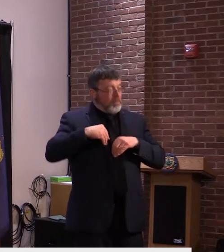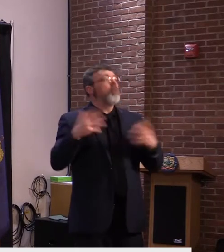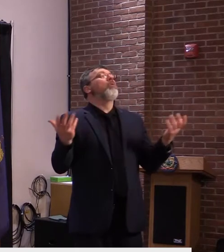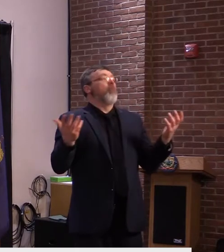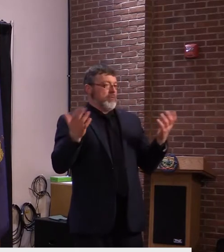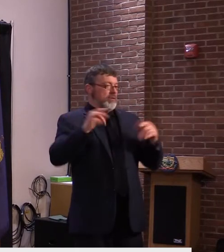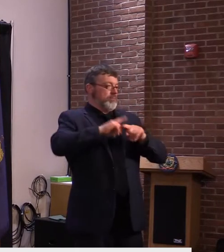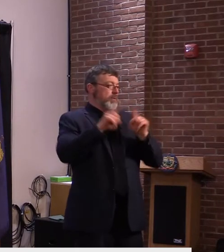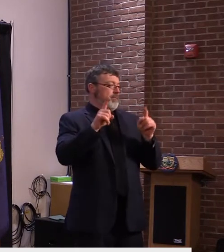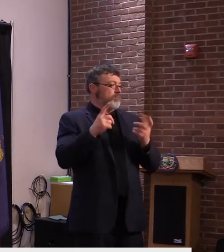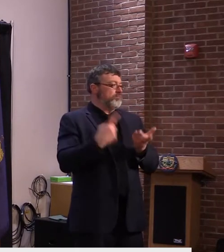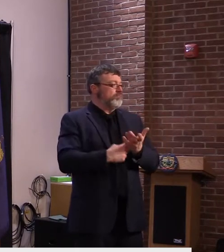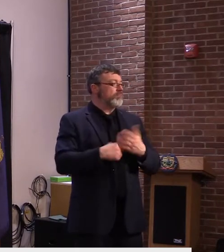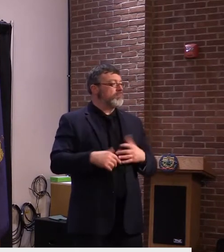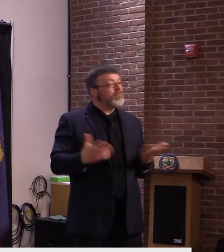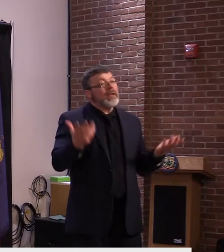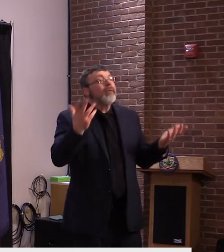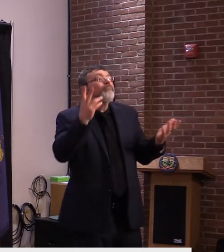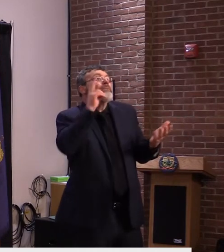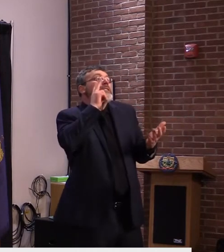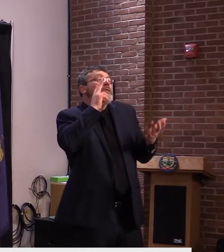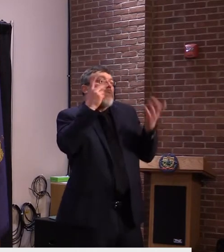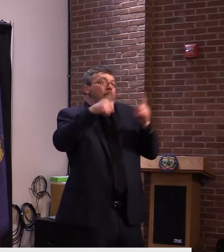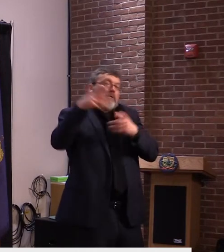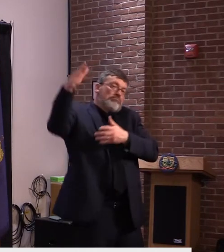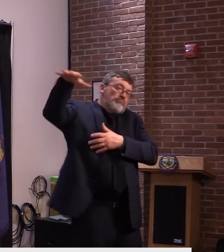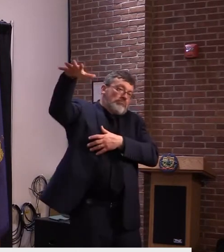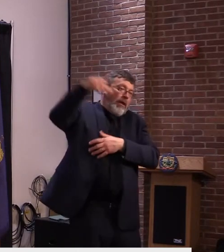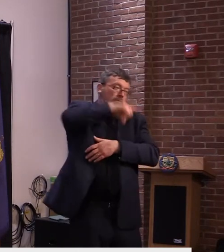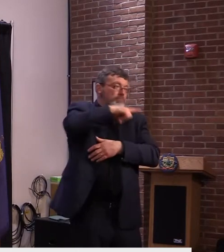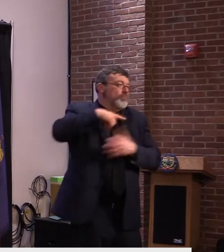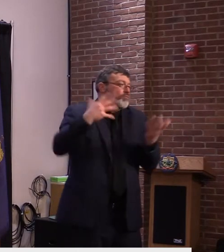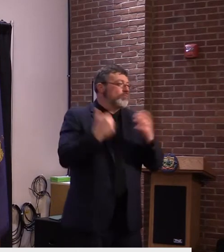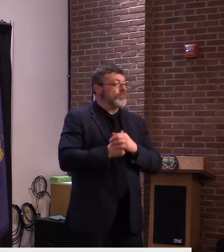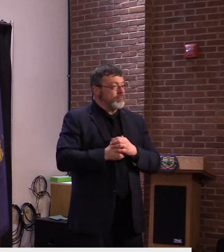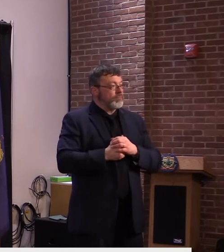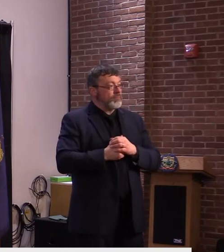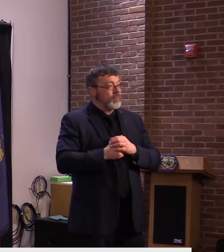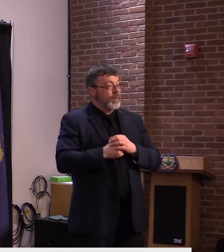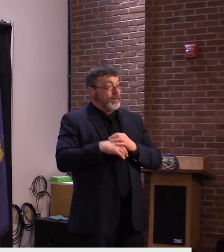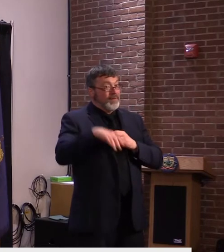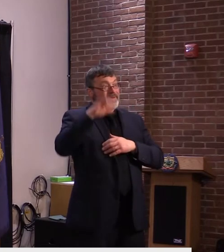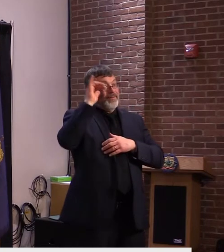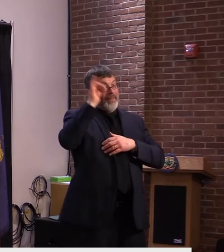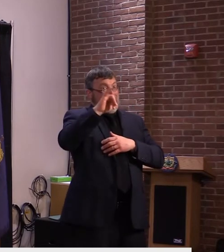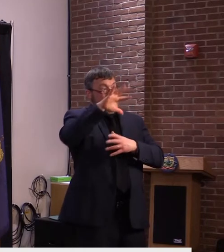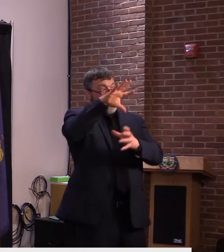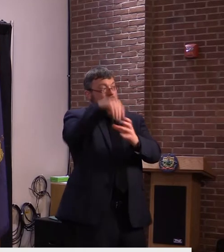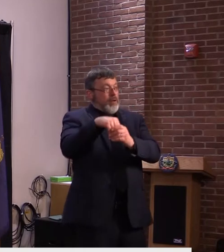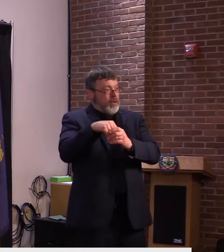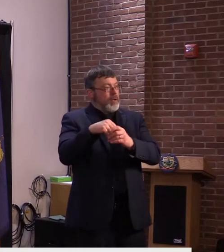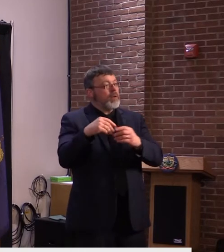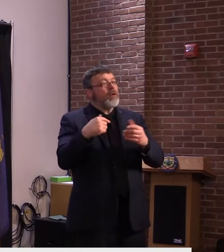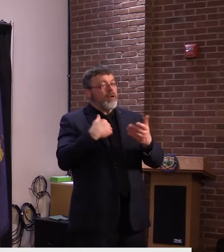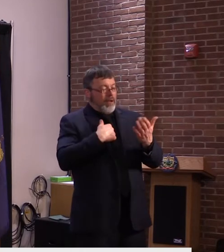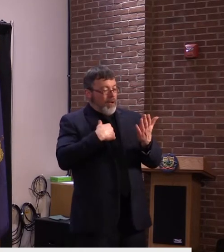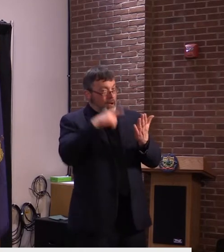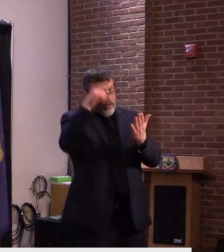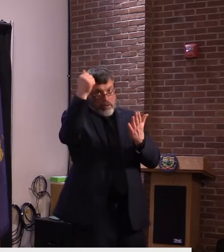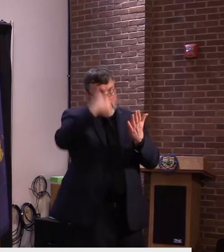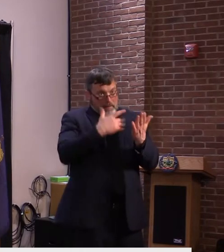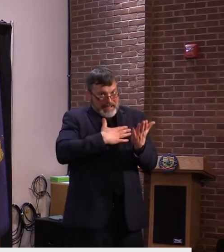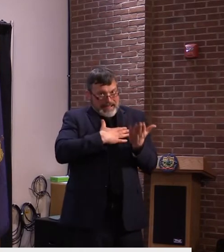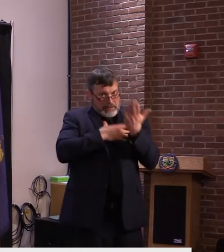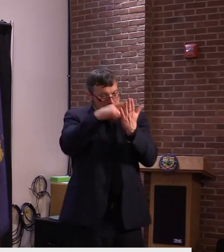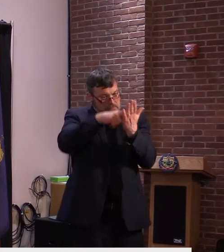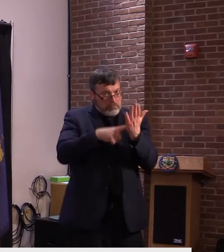bill. And if they do, then maybe we'll have something we can work with. But if not, it